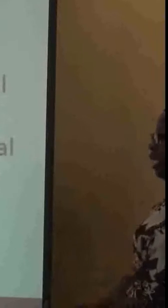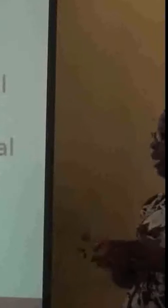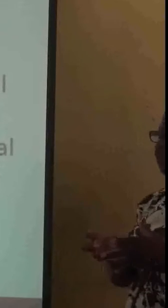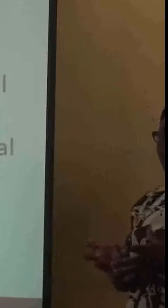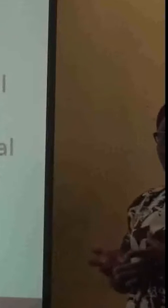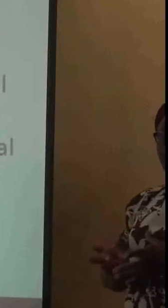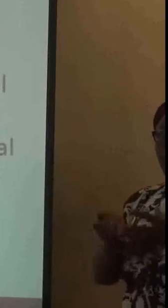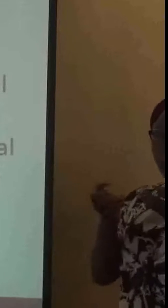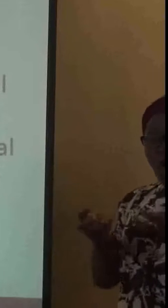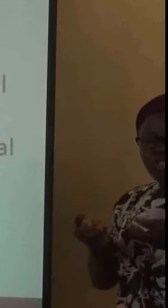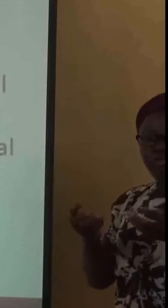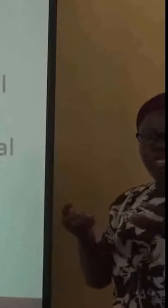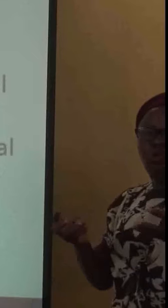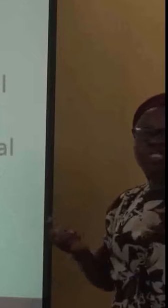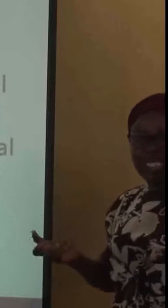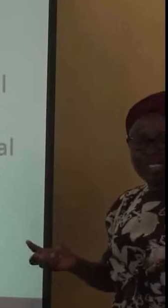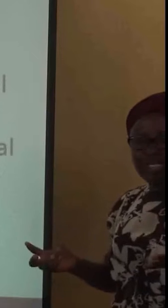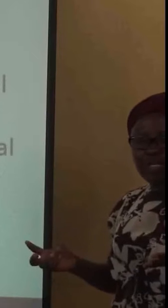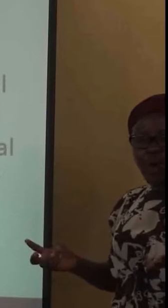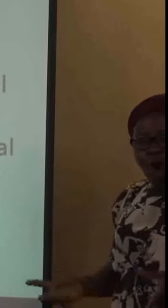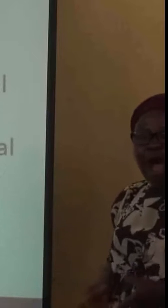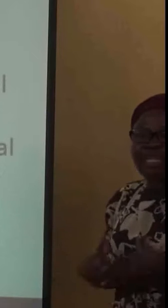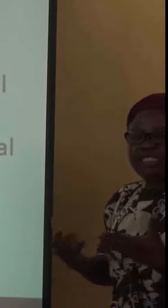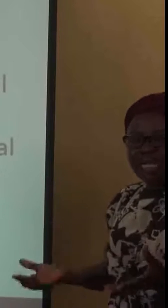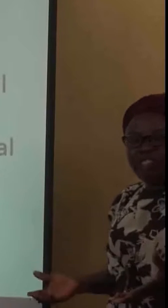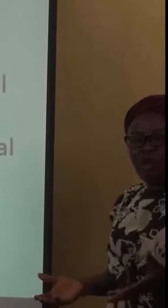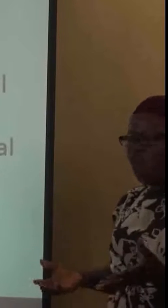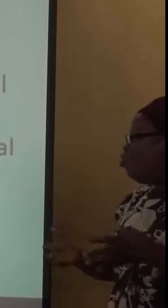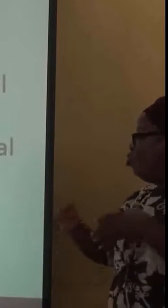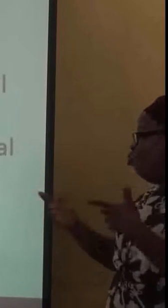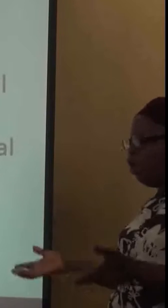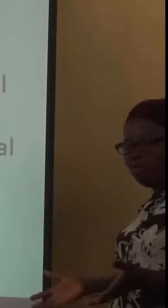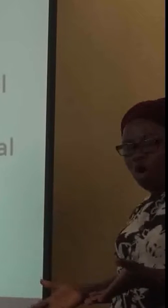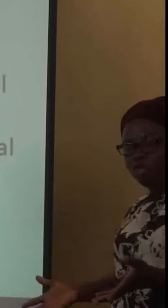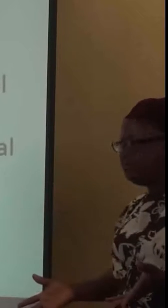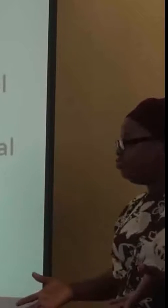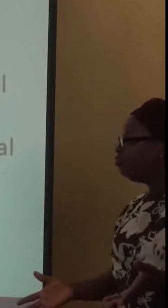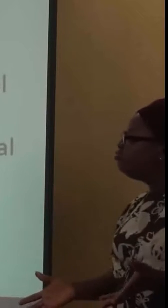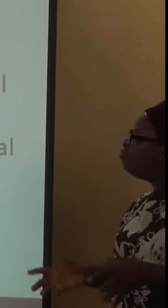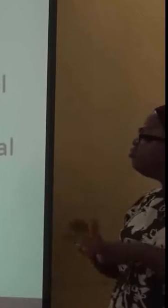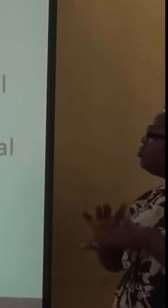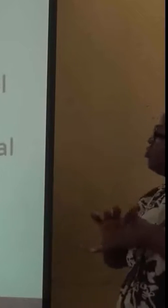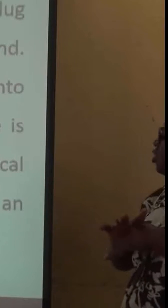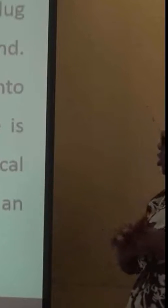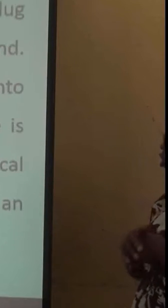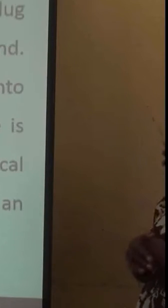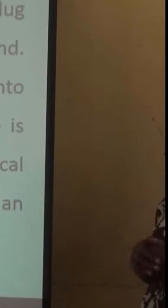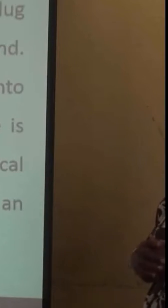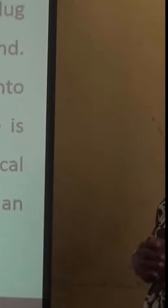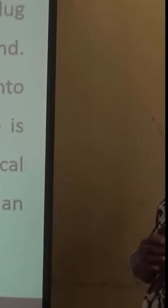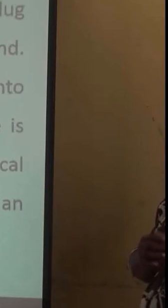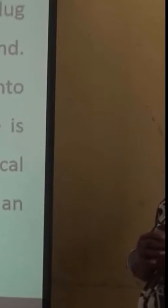to really give you what you really wanted, or an extension wall cord.